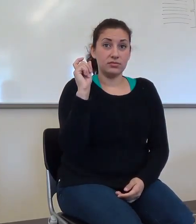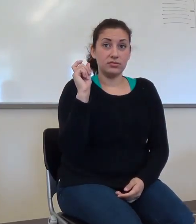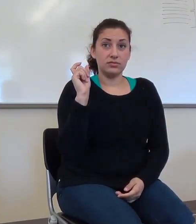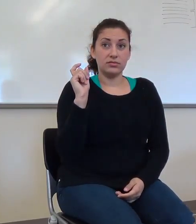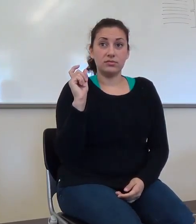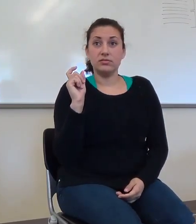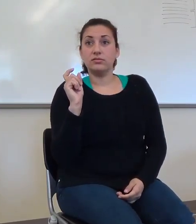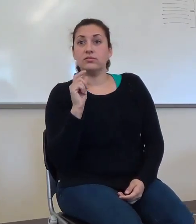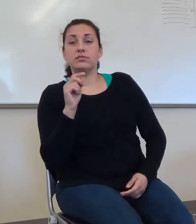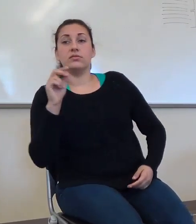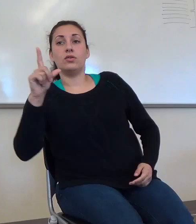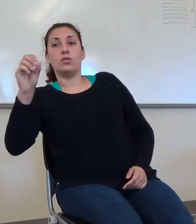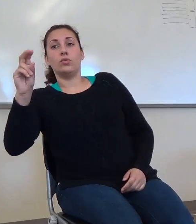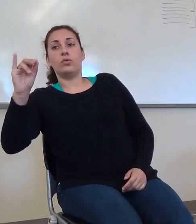was,